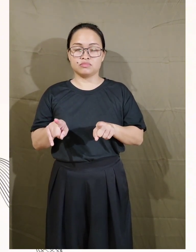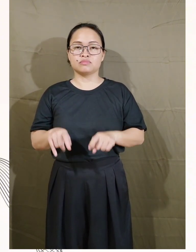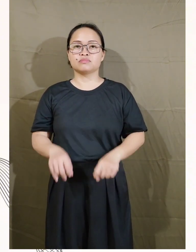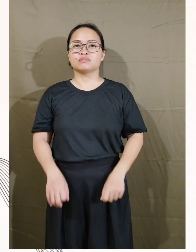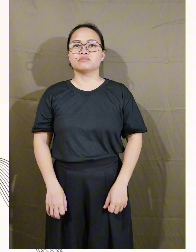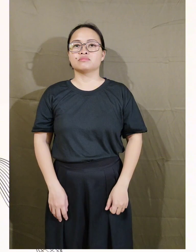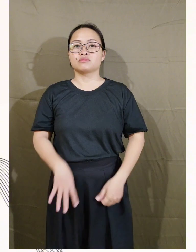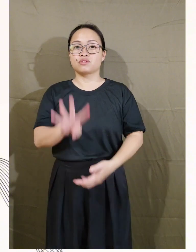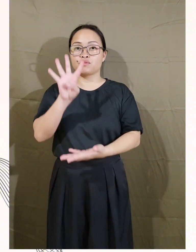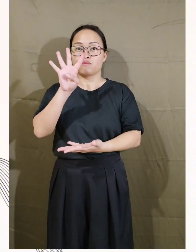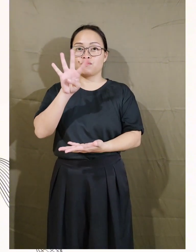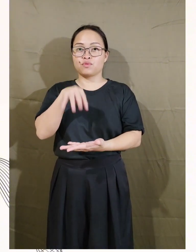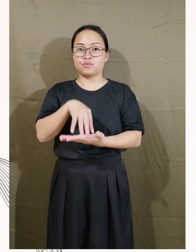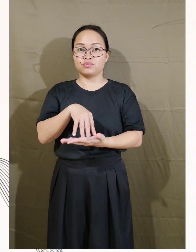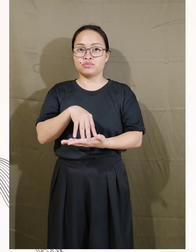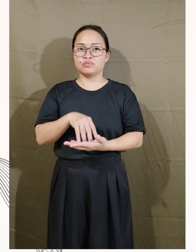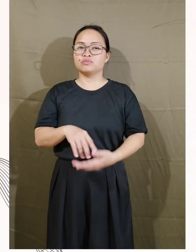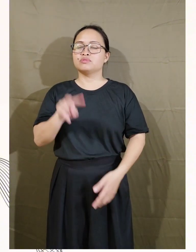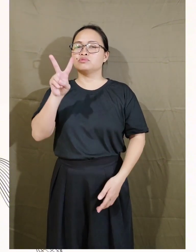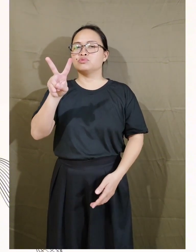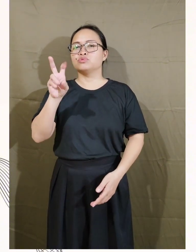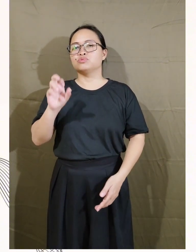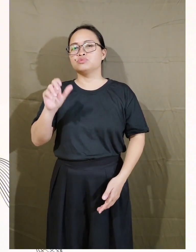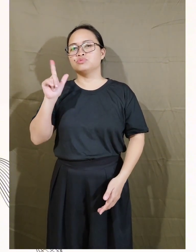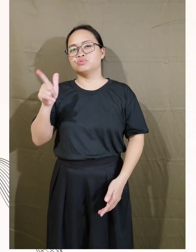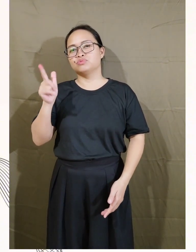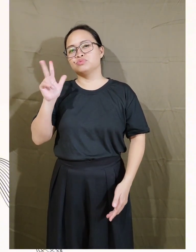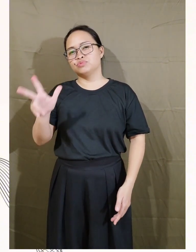4-digit numbers is